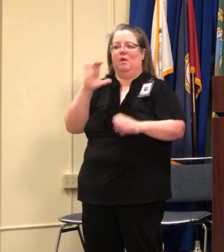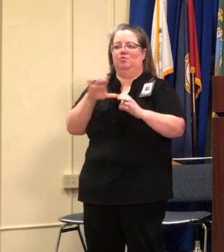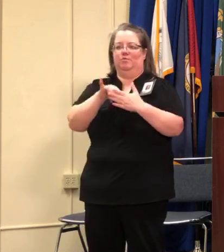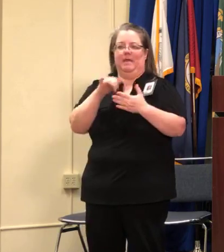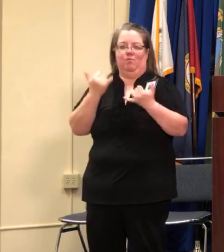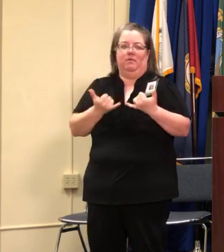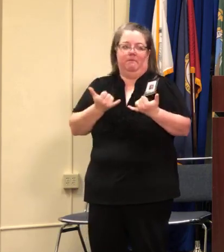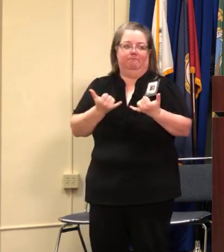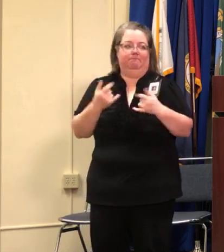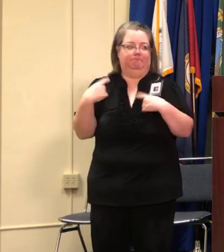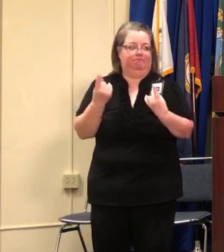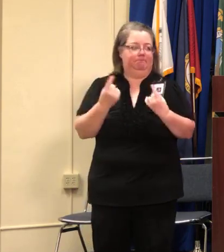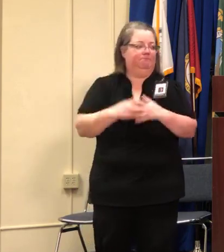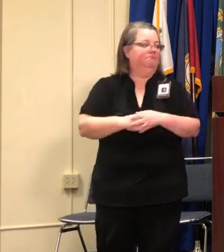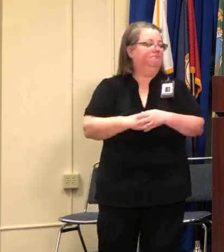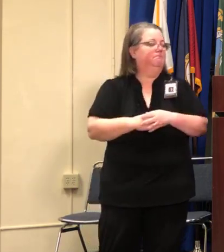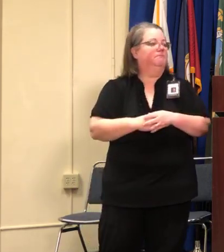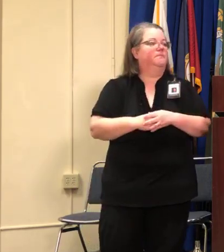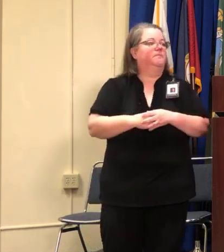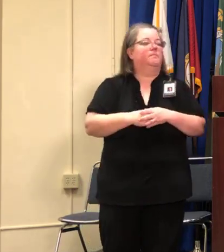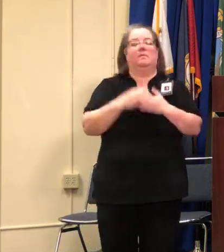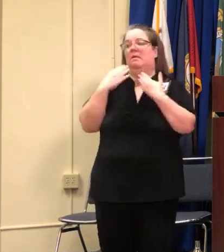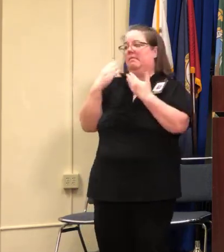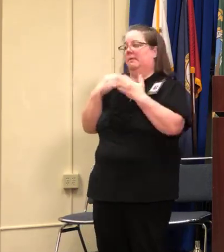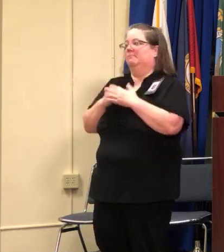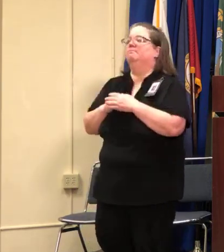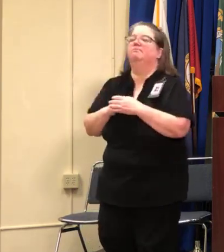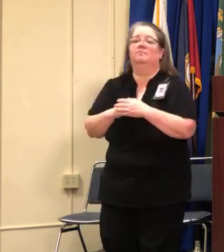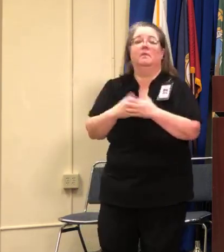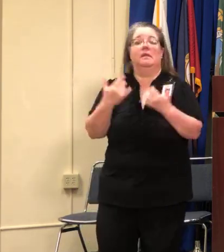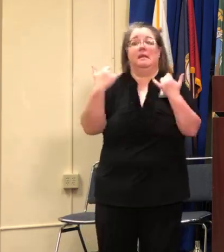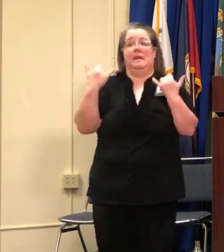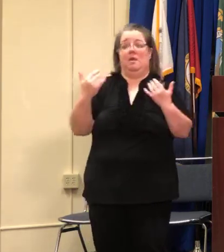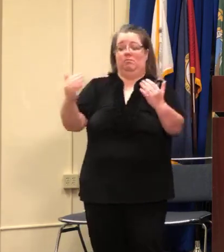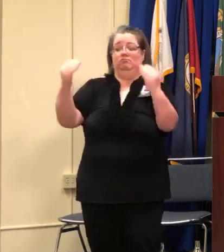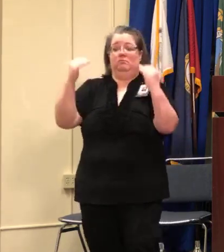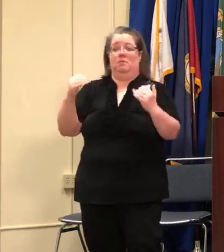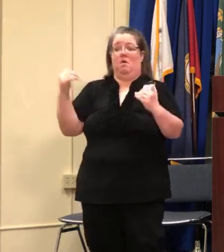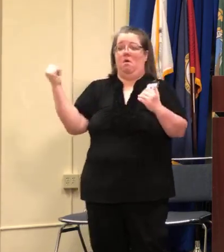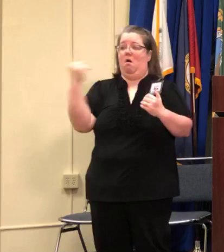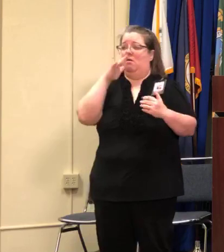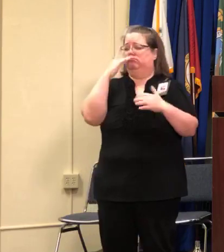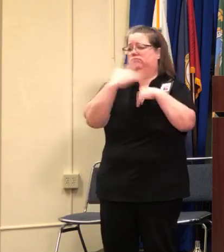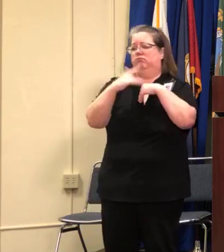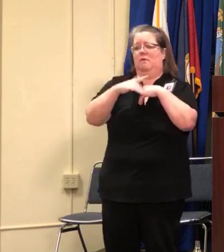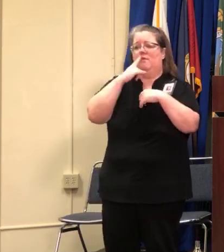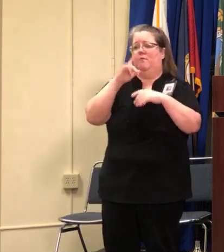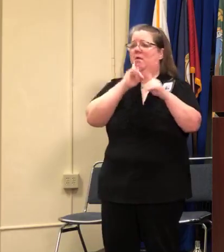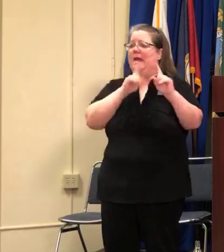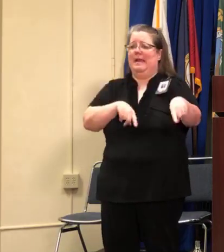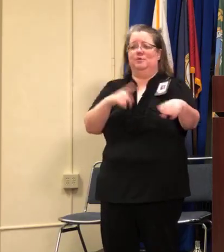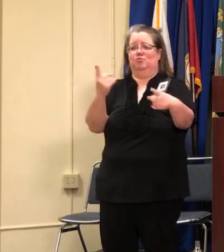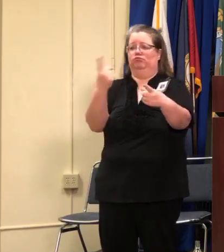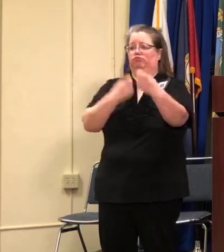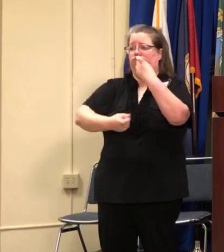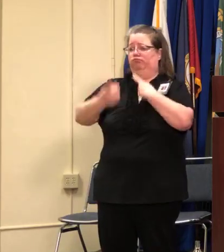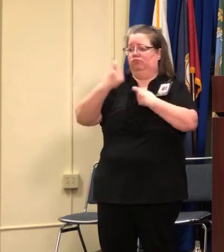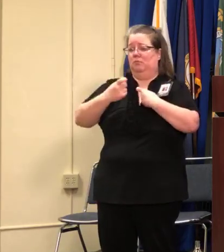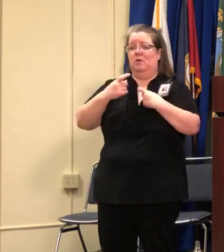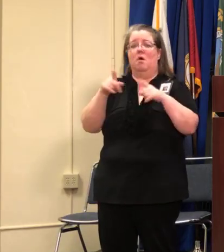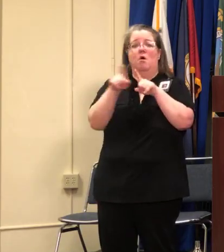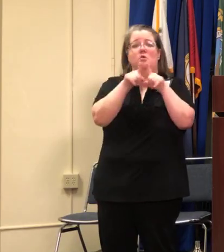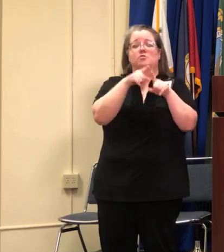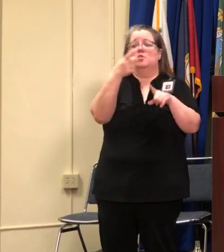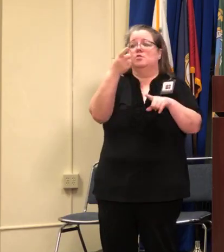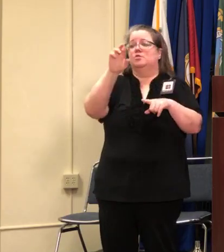right now. Thank you. And we're going to have everyone available to answer questions. I also wanted to give Dr.